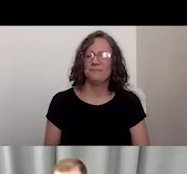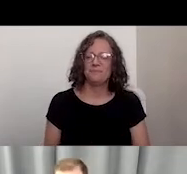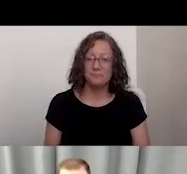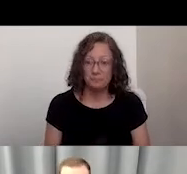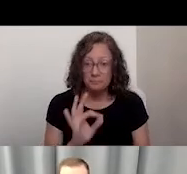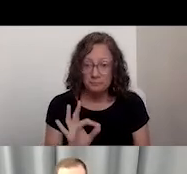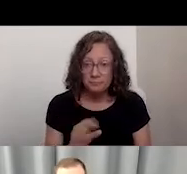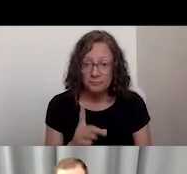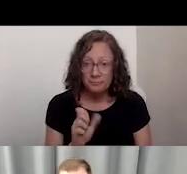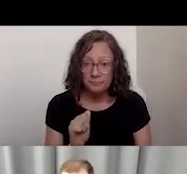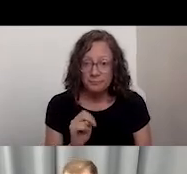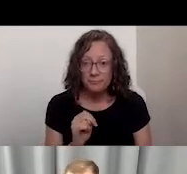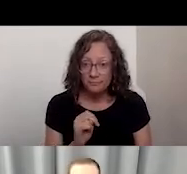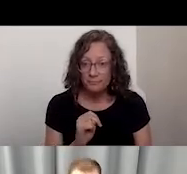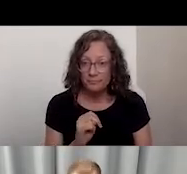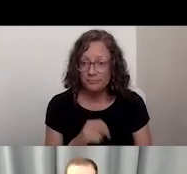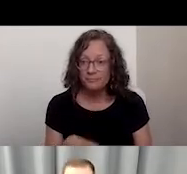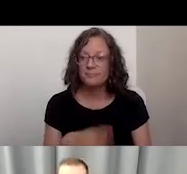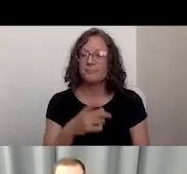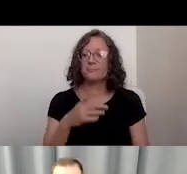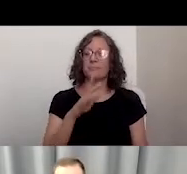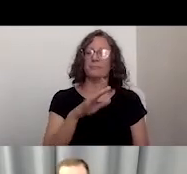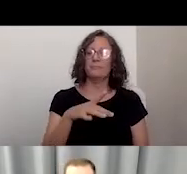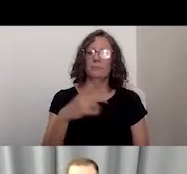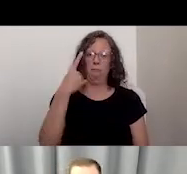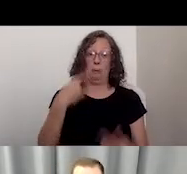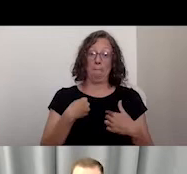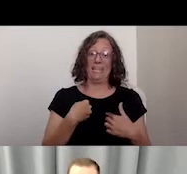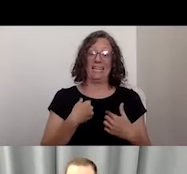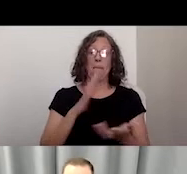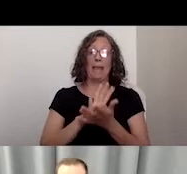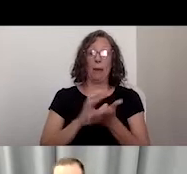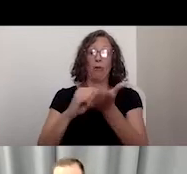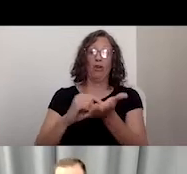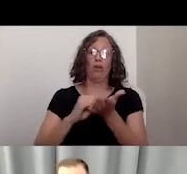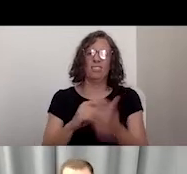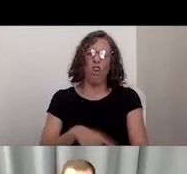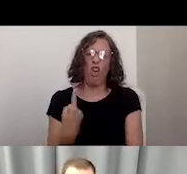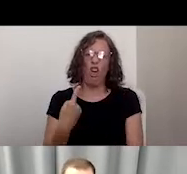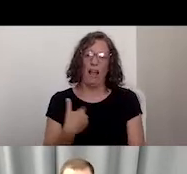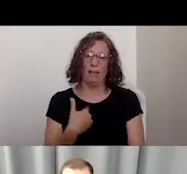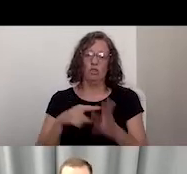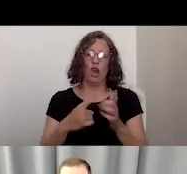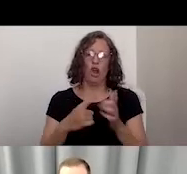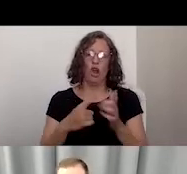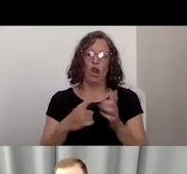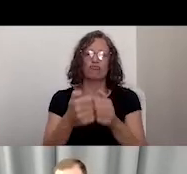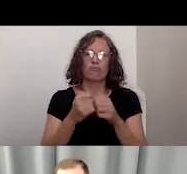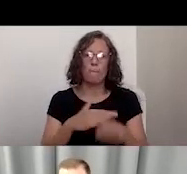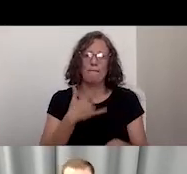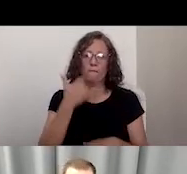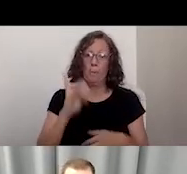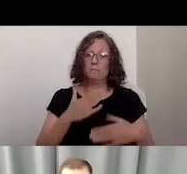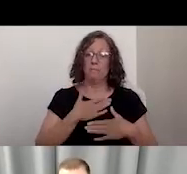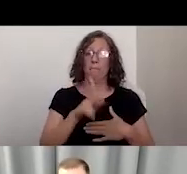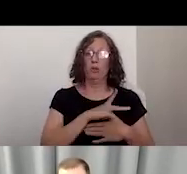conversation. That kind of is exhausting. You know what I'm saying? For me personally, a paper